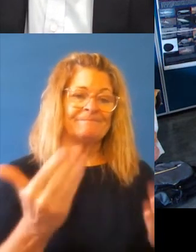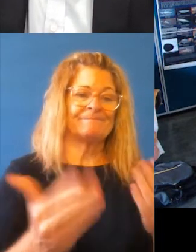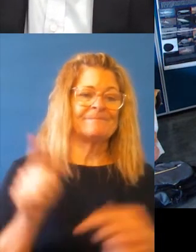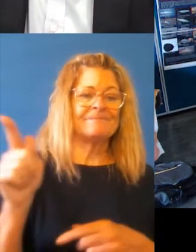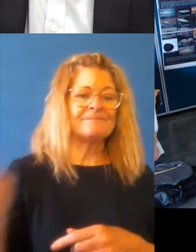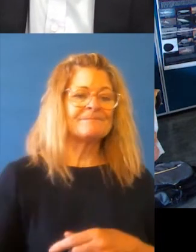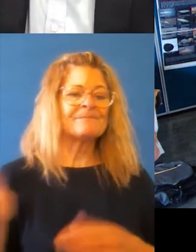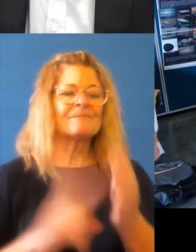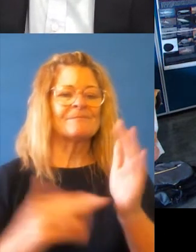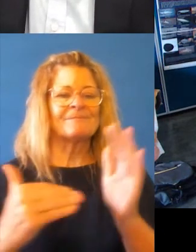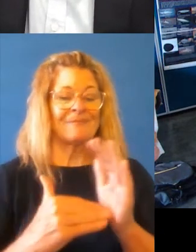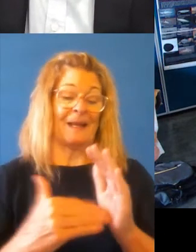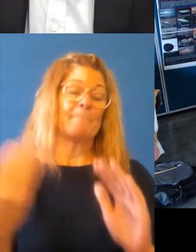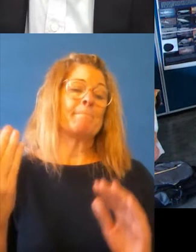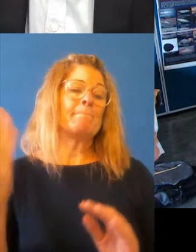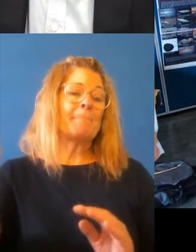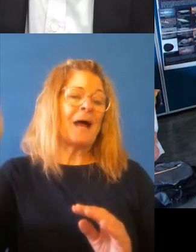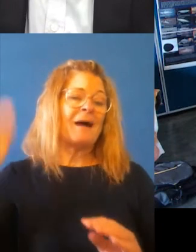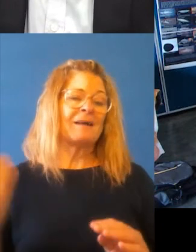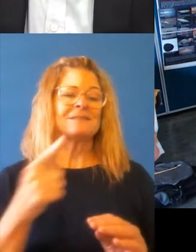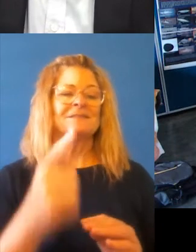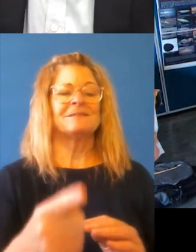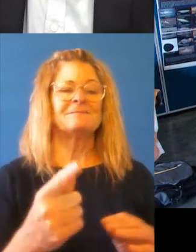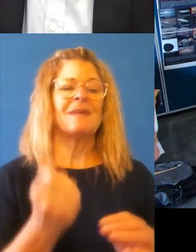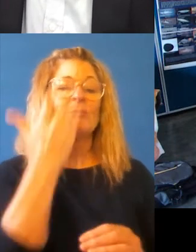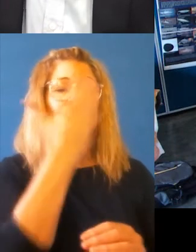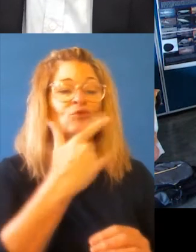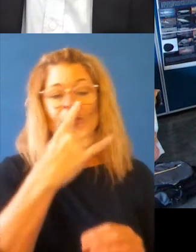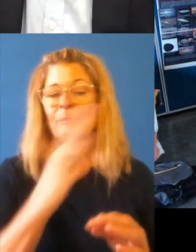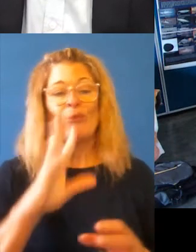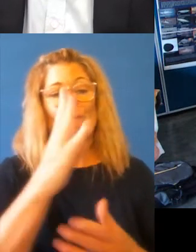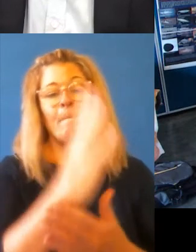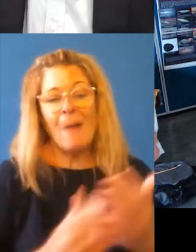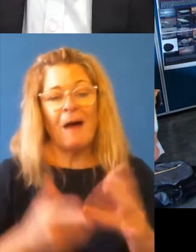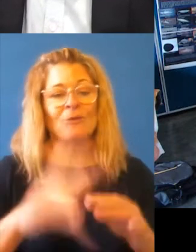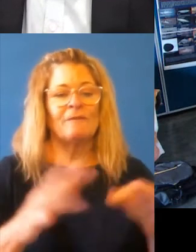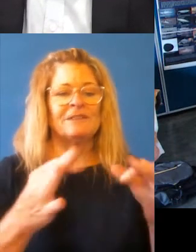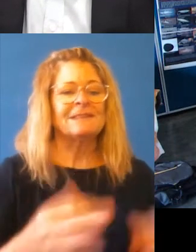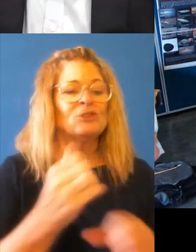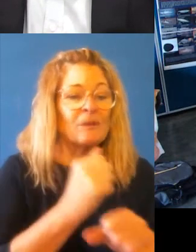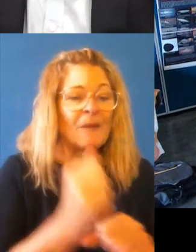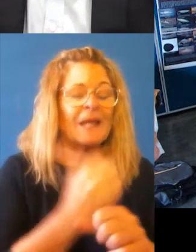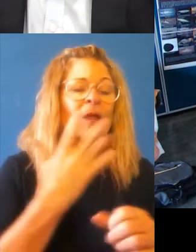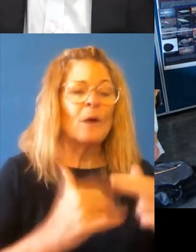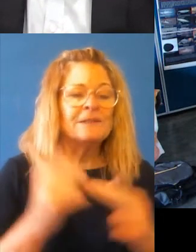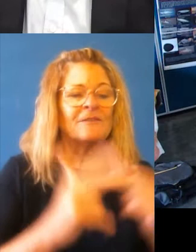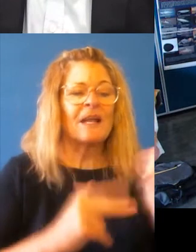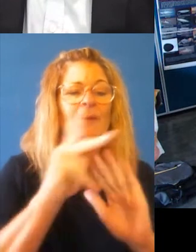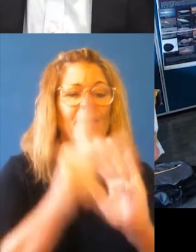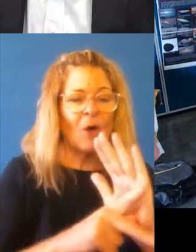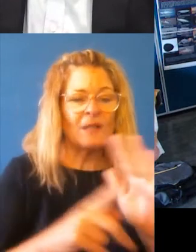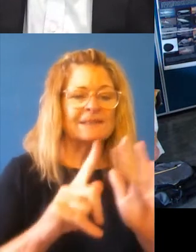not been a part of the decision making in terms of policy and legislation and